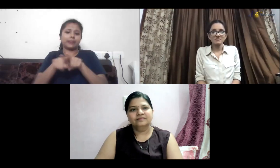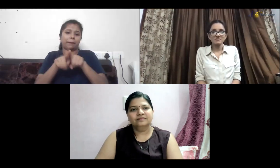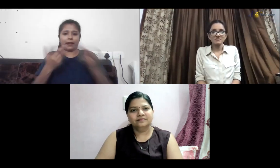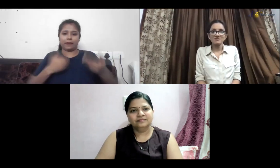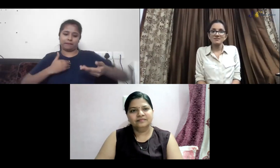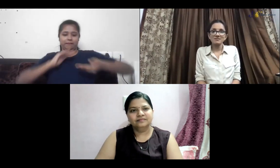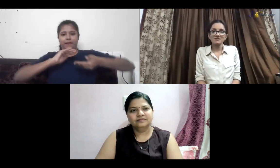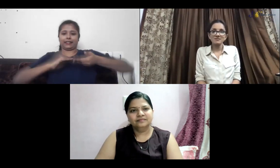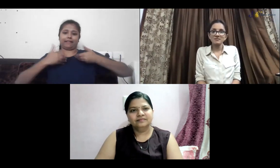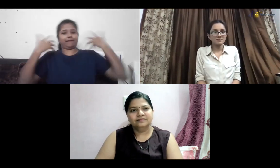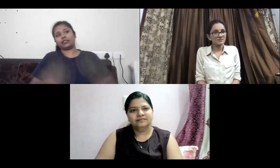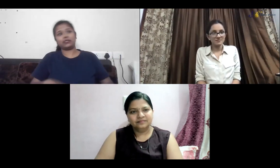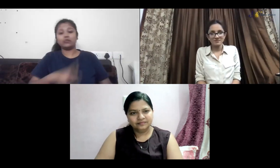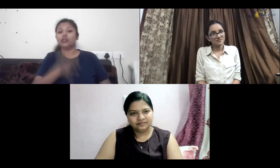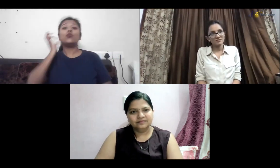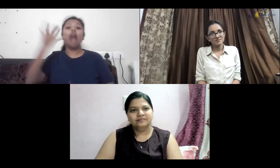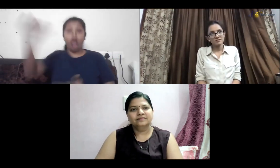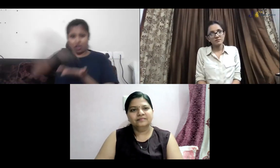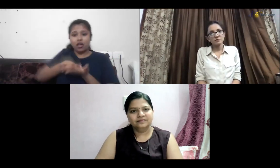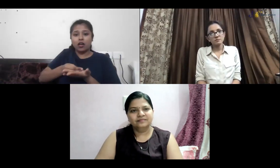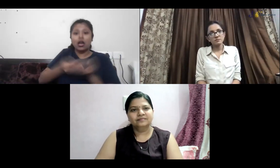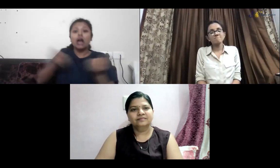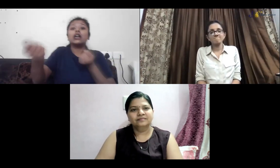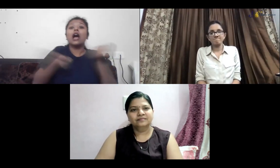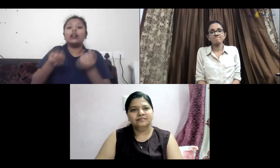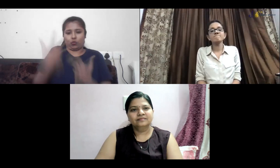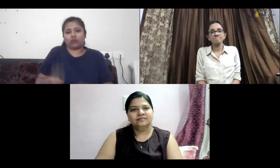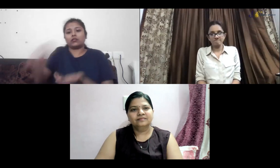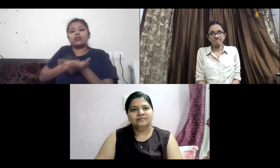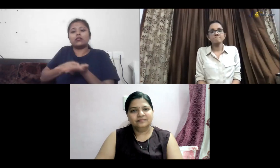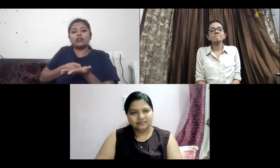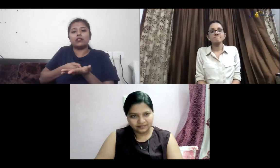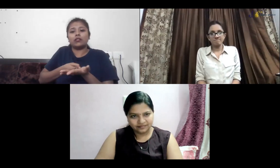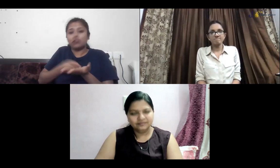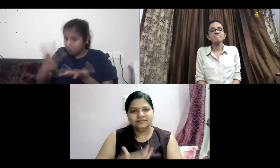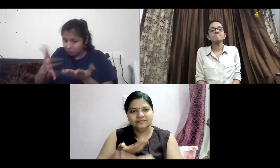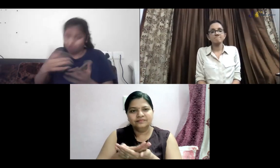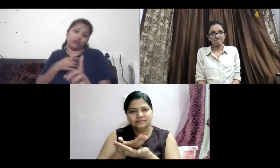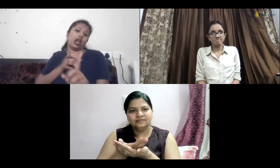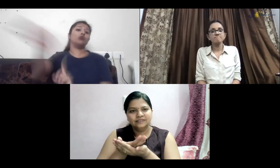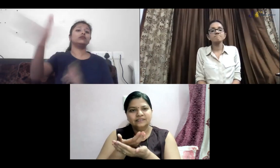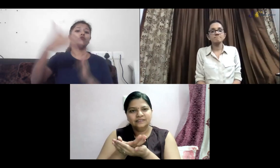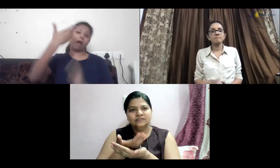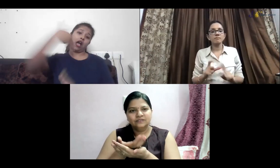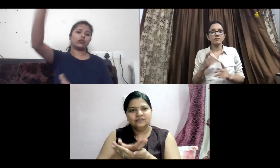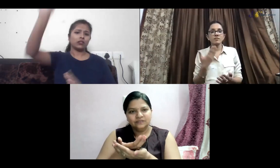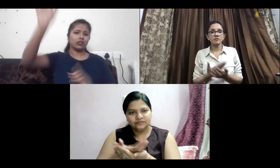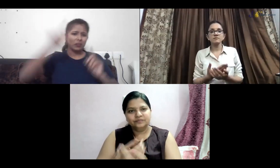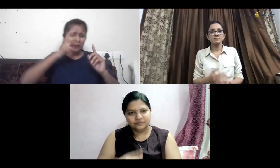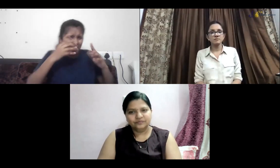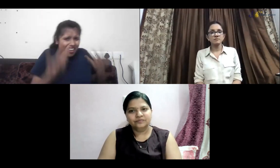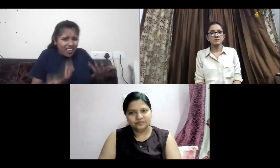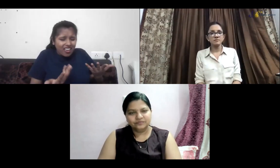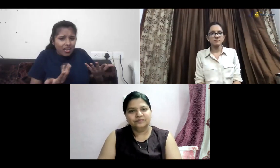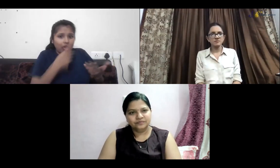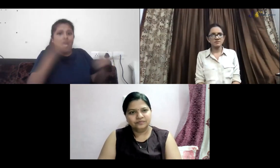marriage. For example, I will give the example. I got a married. You have to give the dowry, like gold dowry. You have to give these things.